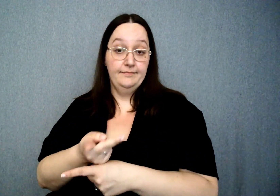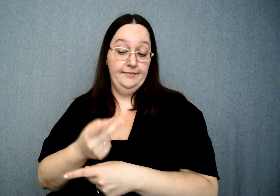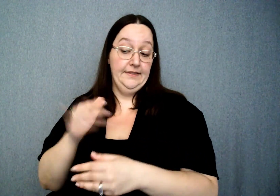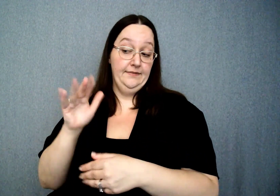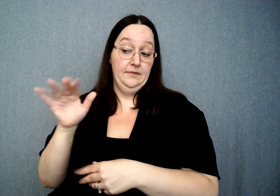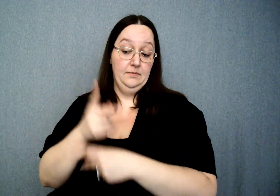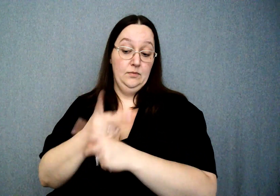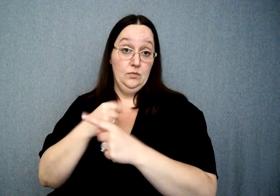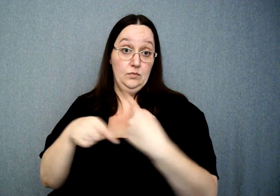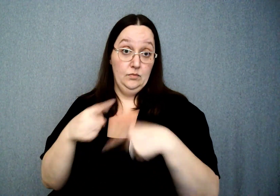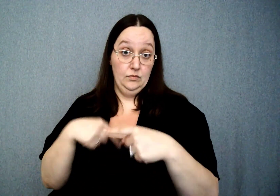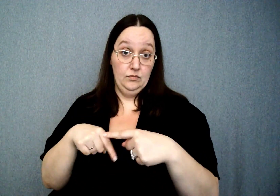sign.